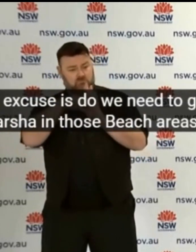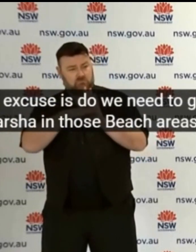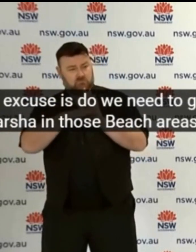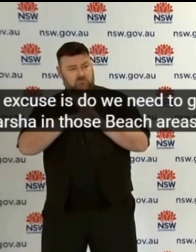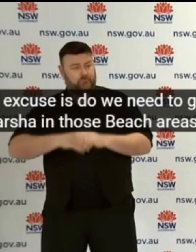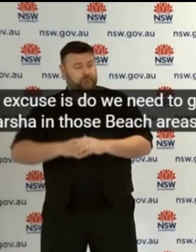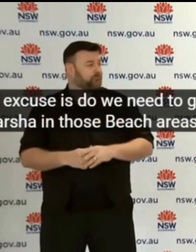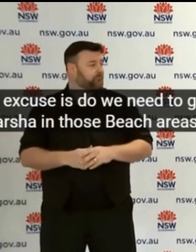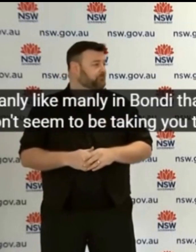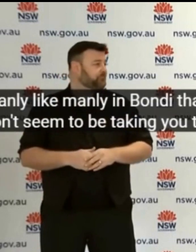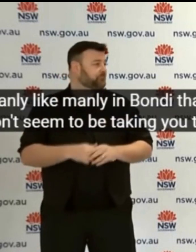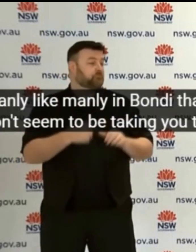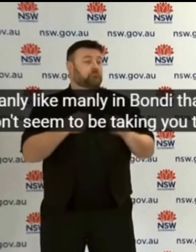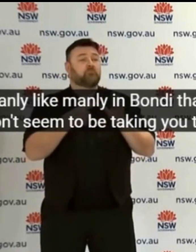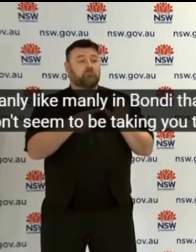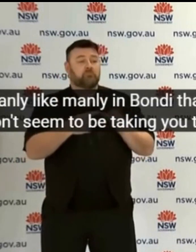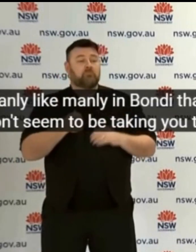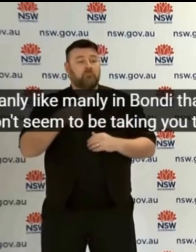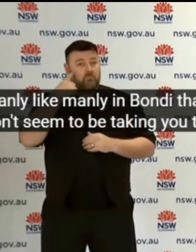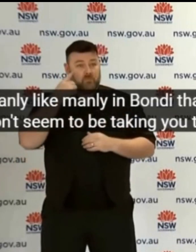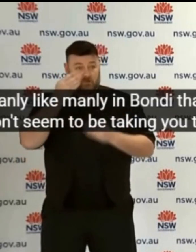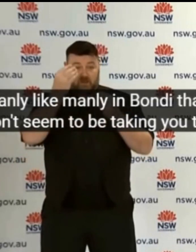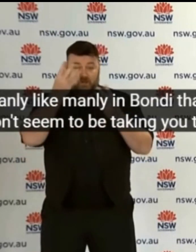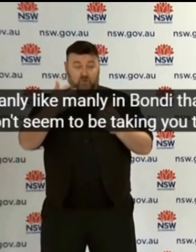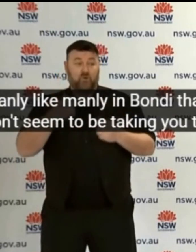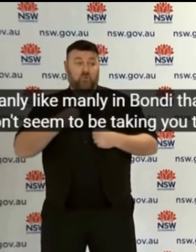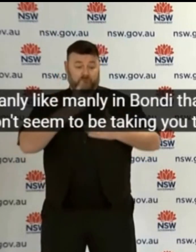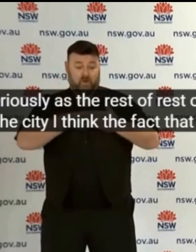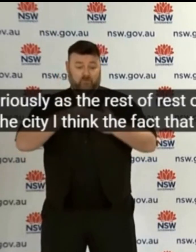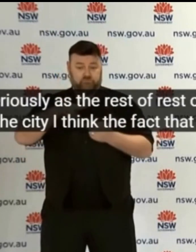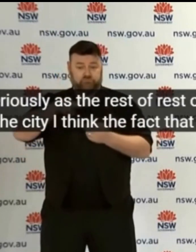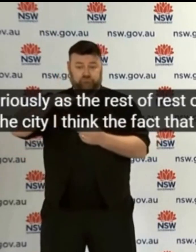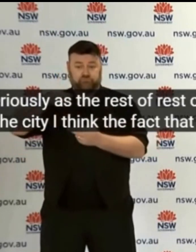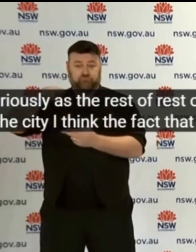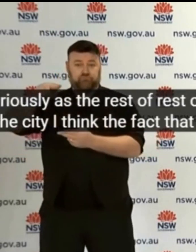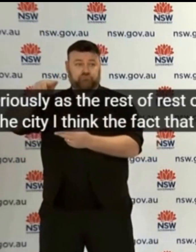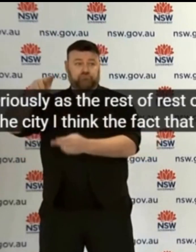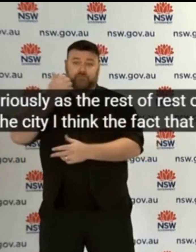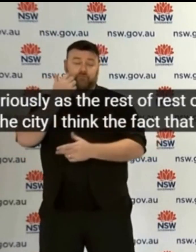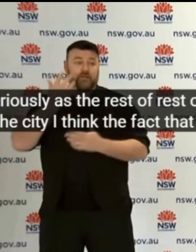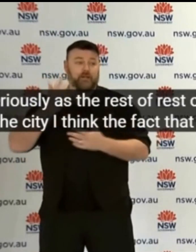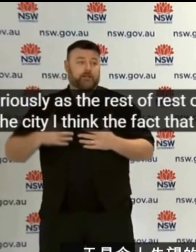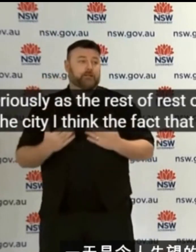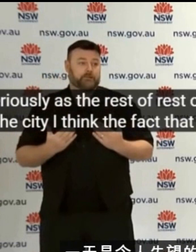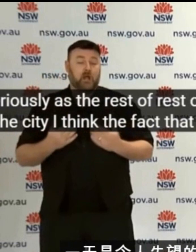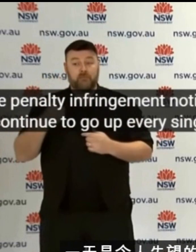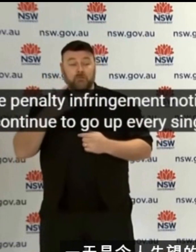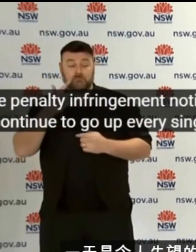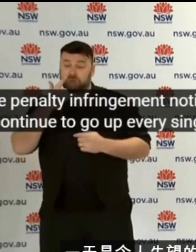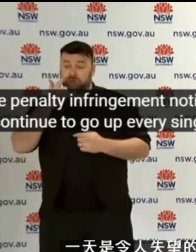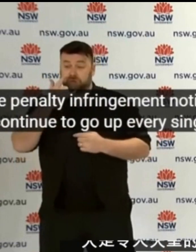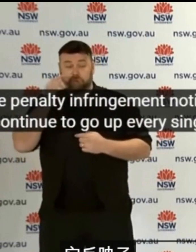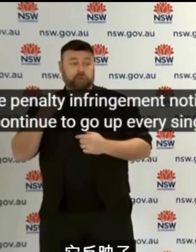the fact that the penalty infringement notices continue to go up every single day is disappointing, but it's a reflection